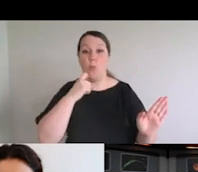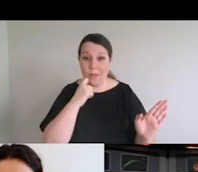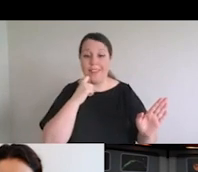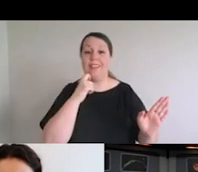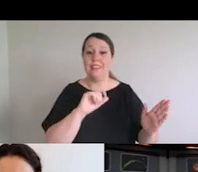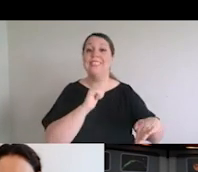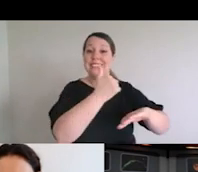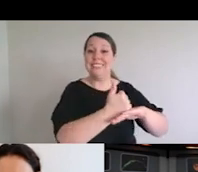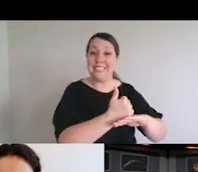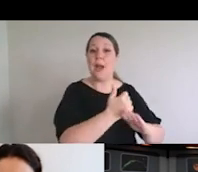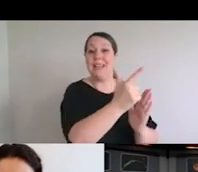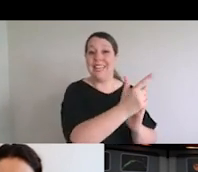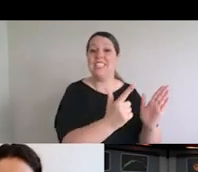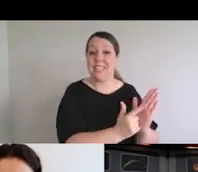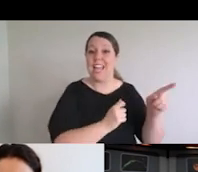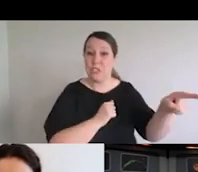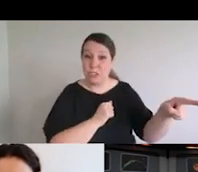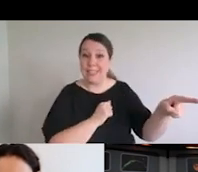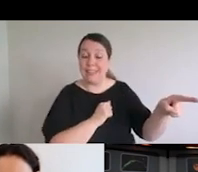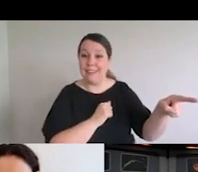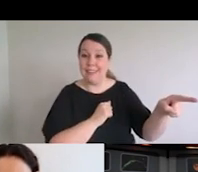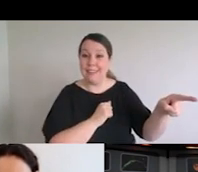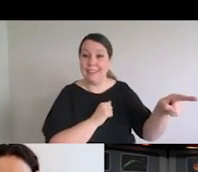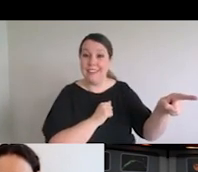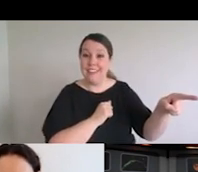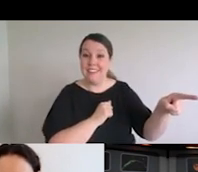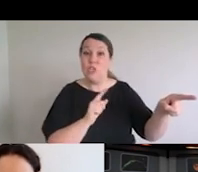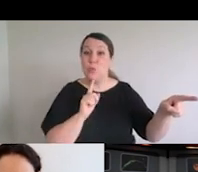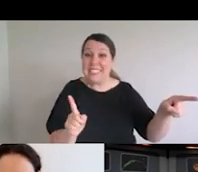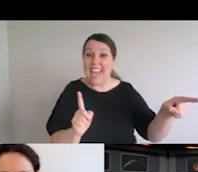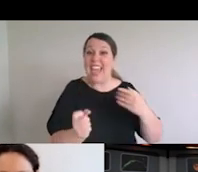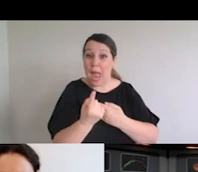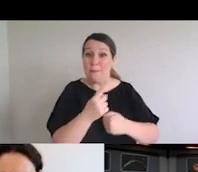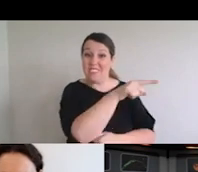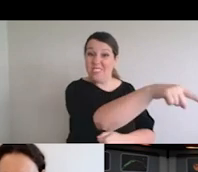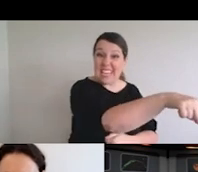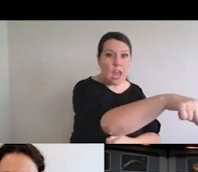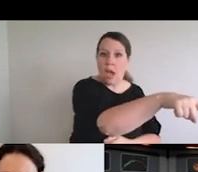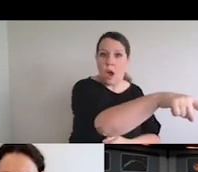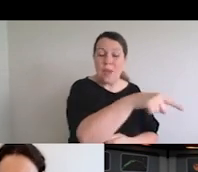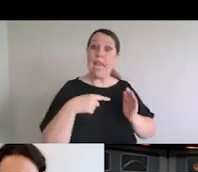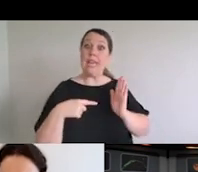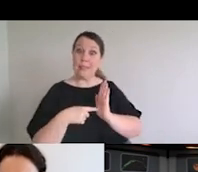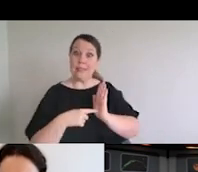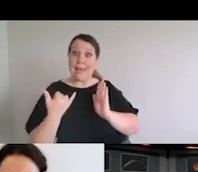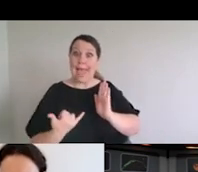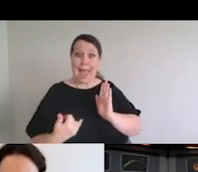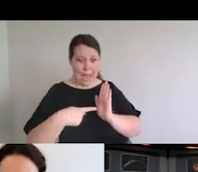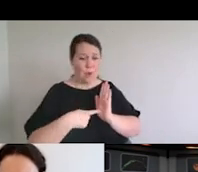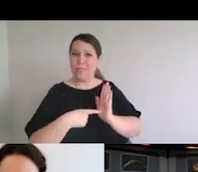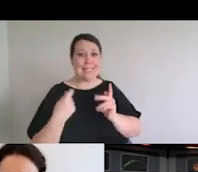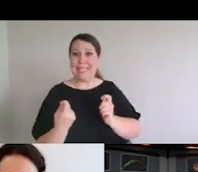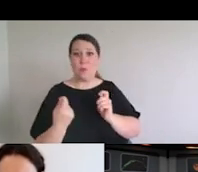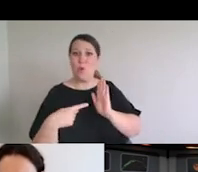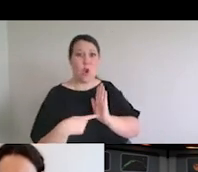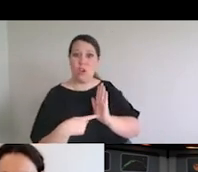our needs. That's their plan right now. But that's 6 months from now or 7 months from now. That means you got 7 months to get them